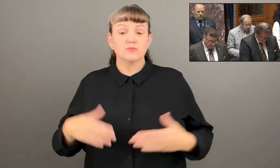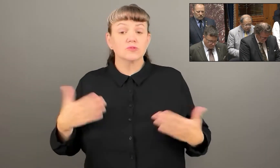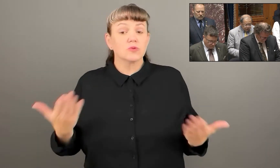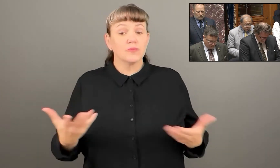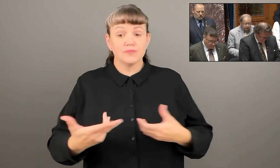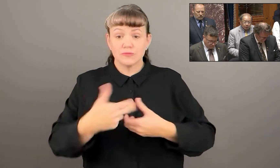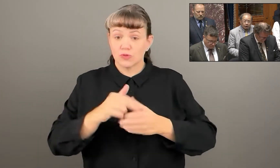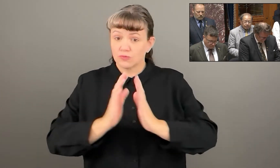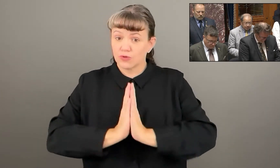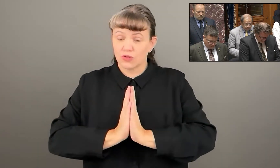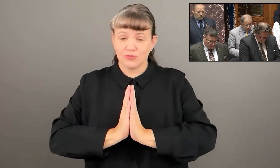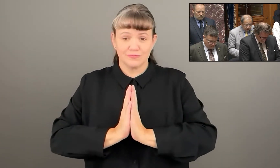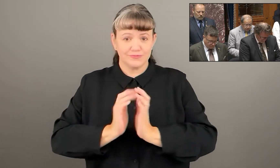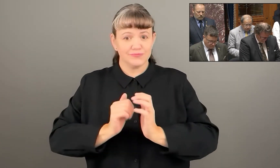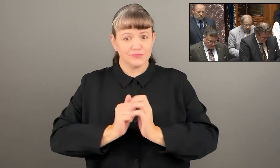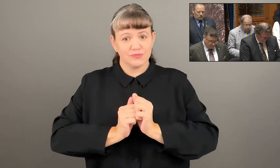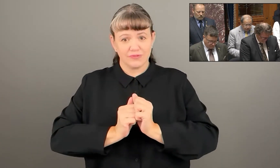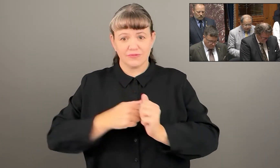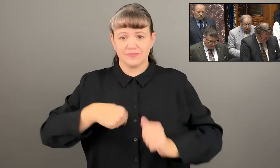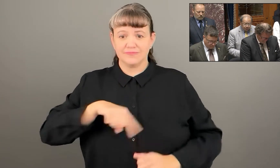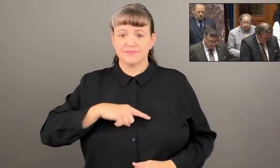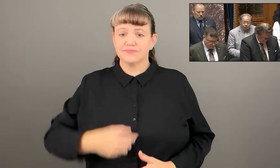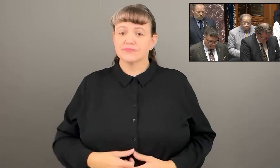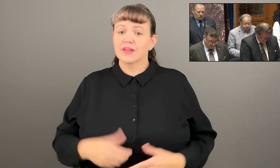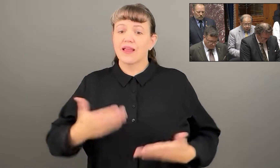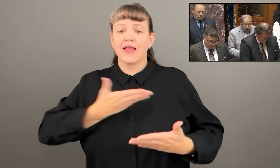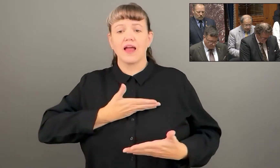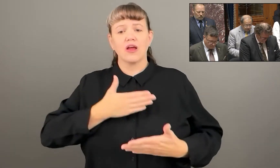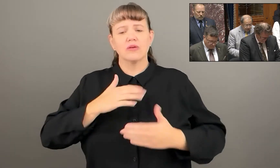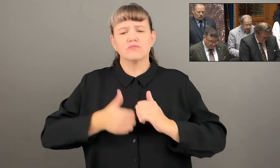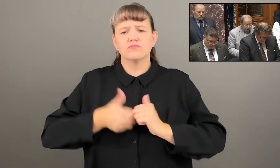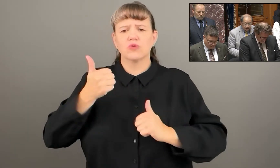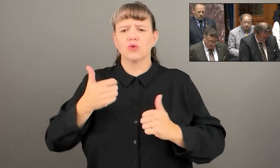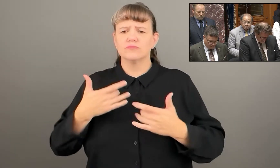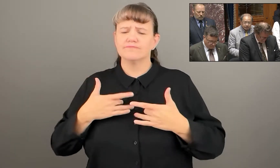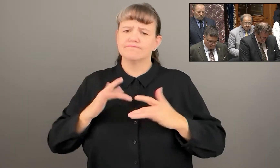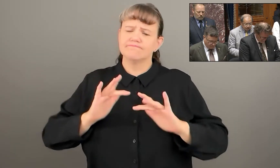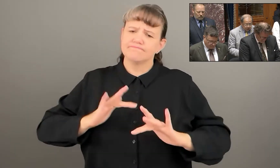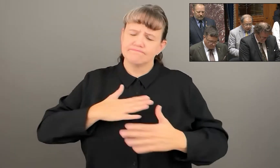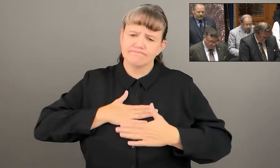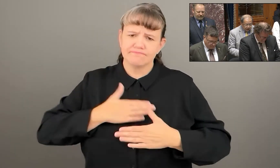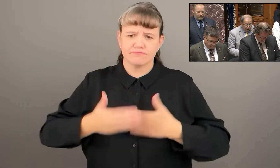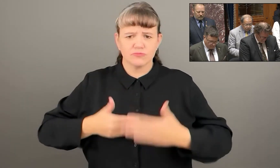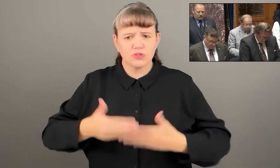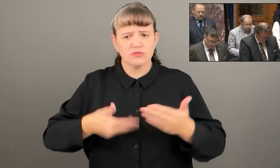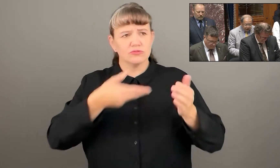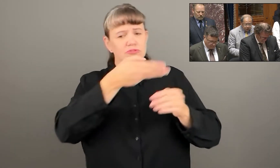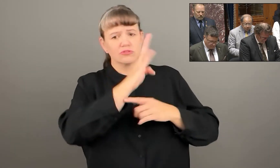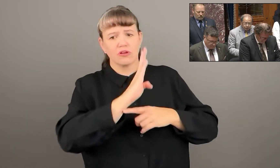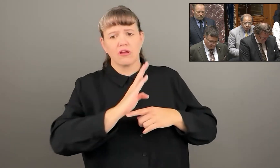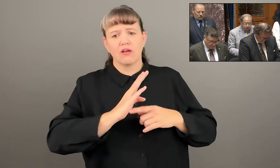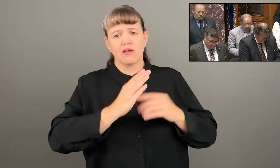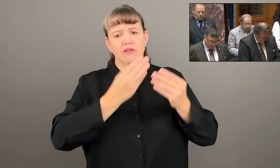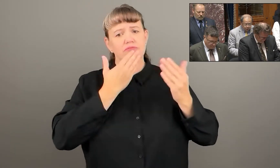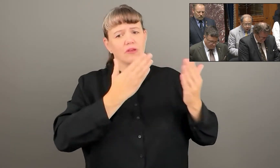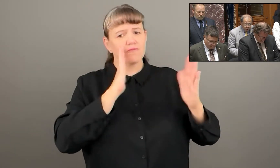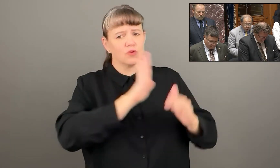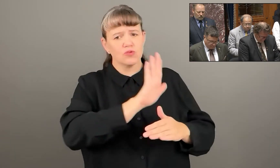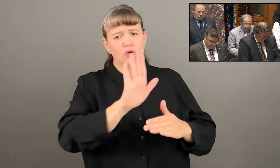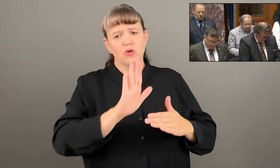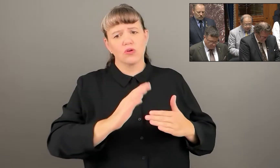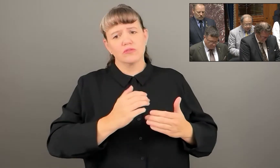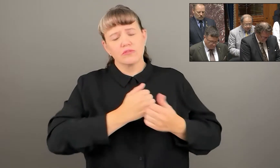Our most gracious God, we thank you for your loving kindness, and we praise you for